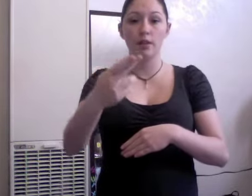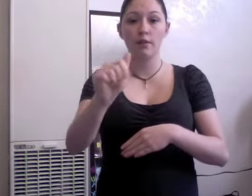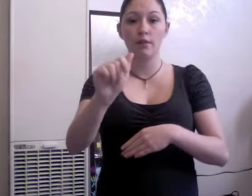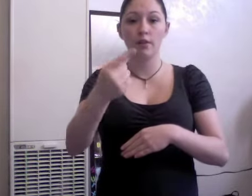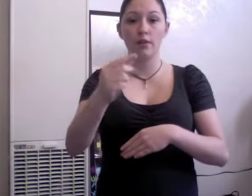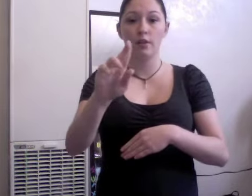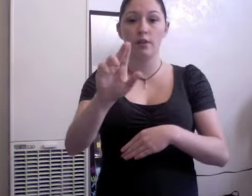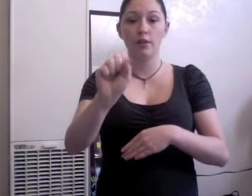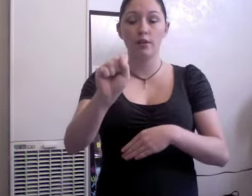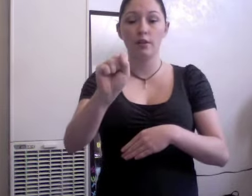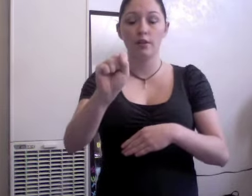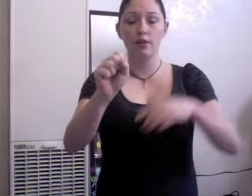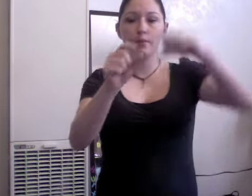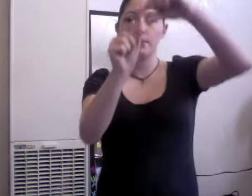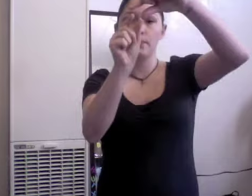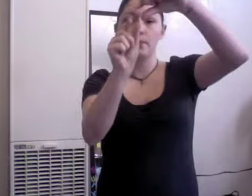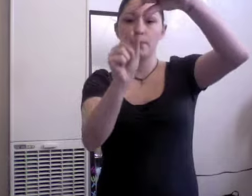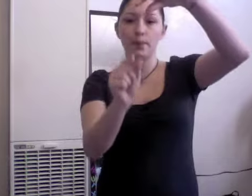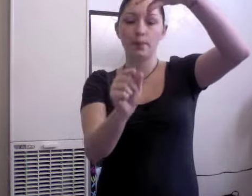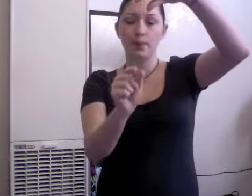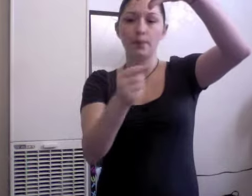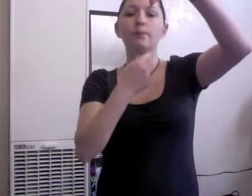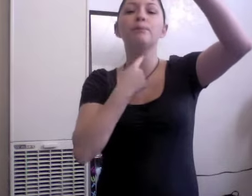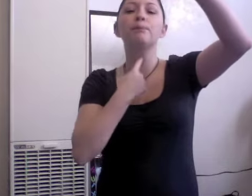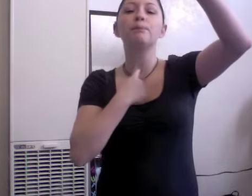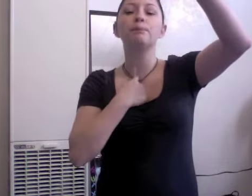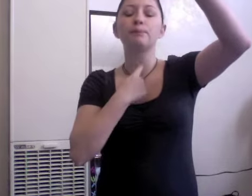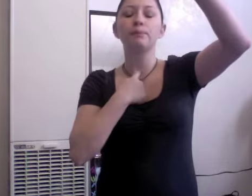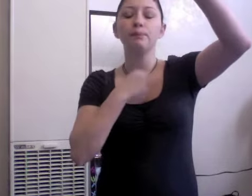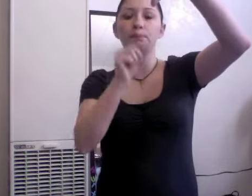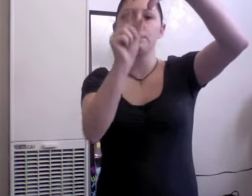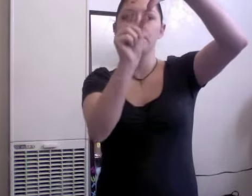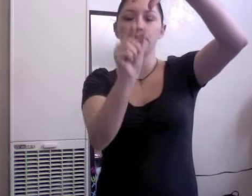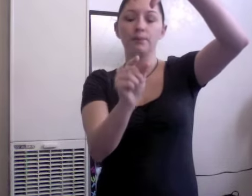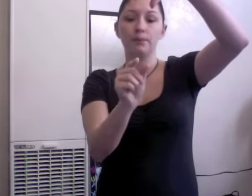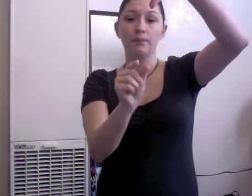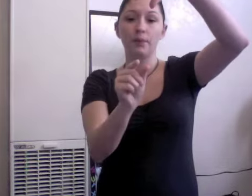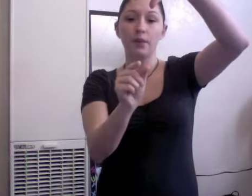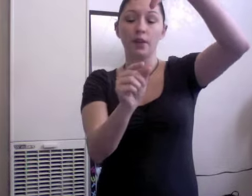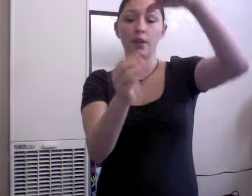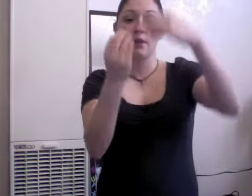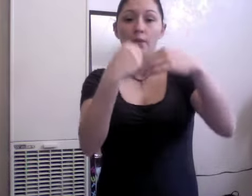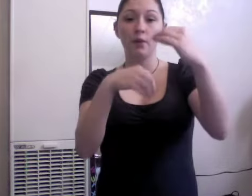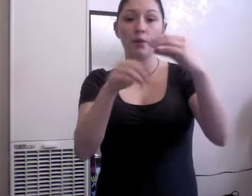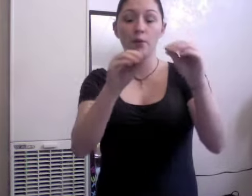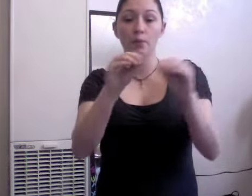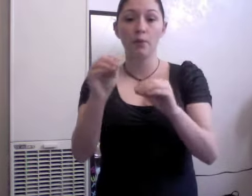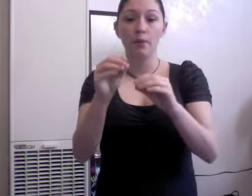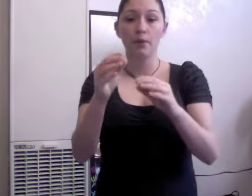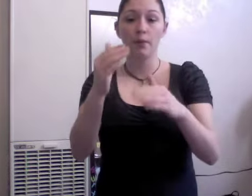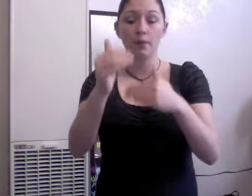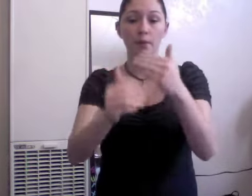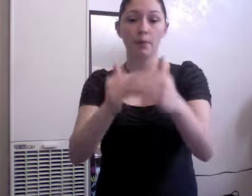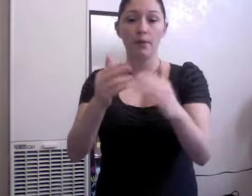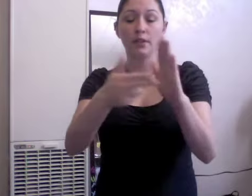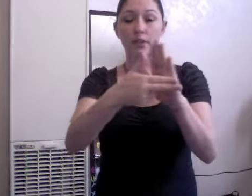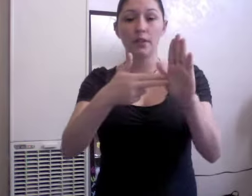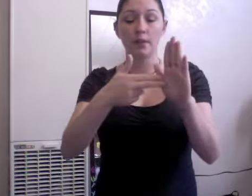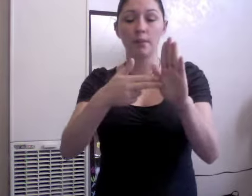but it runs behind it. The food will move through here through a process called peristalsis. And what that is